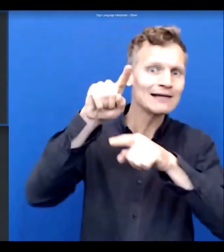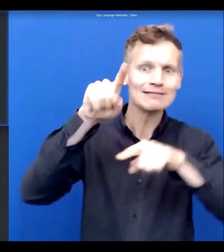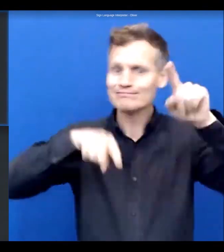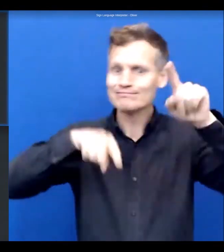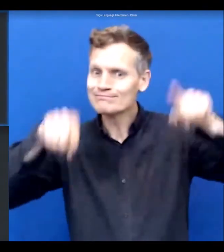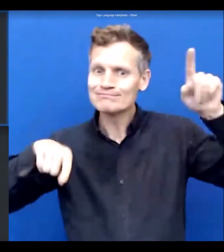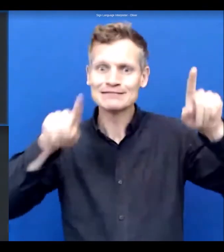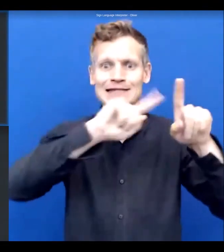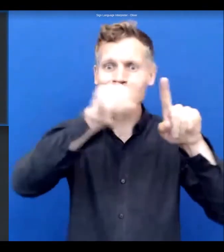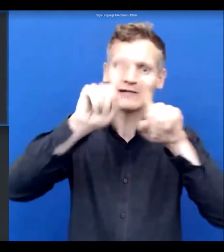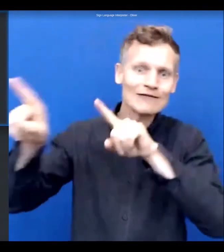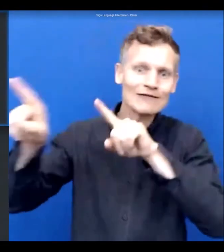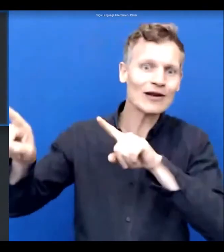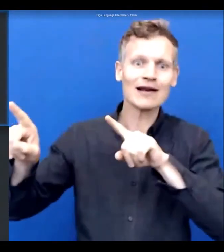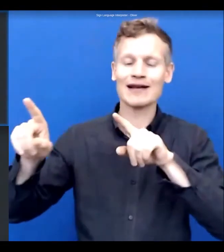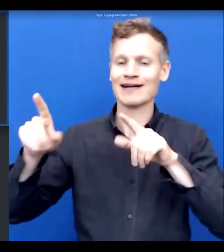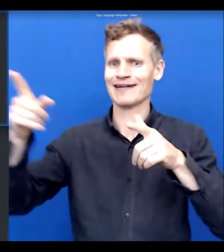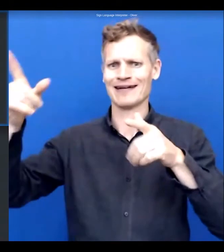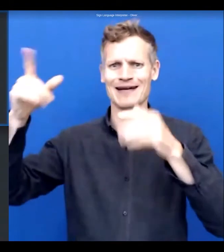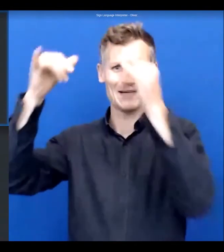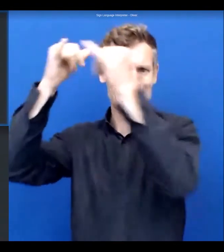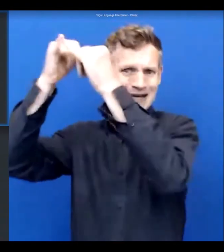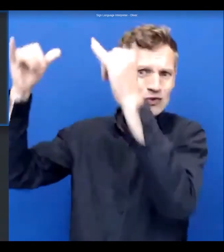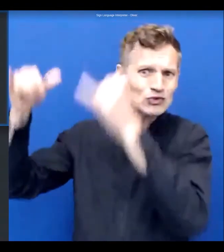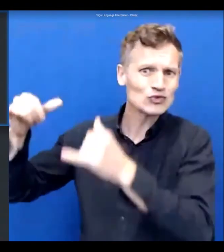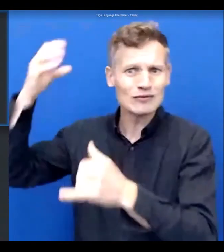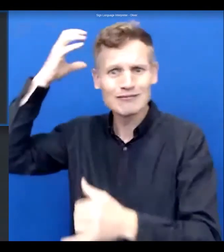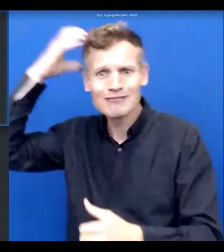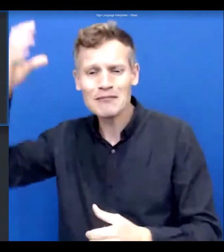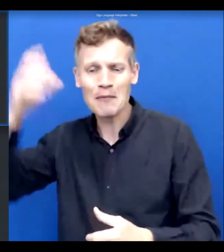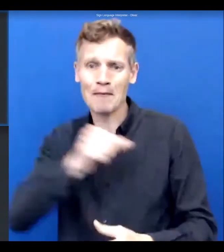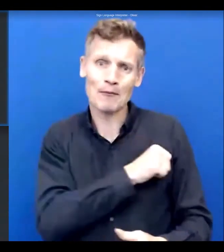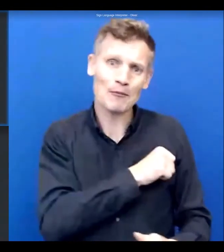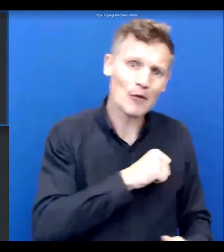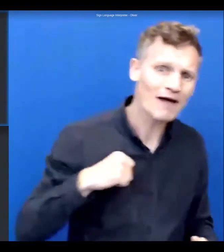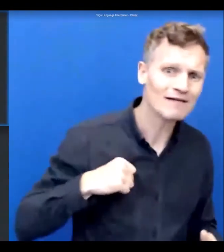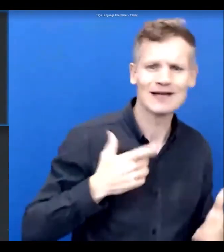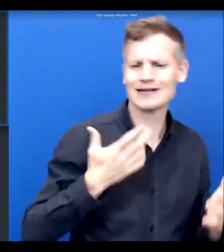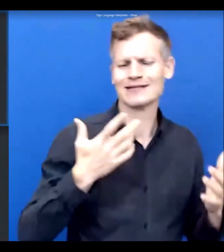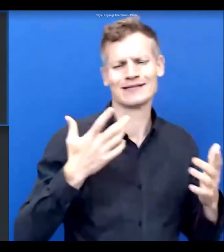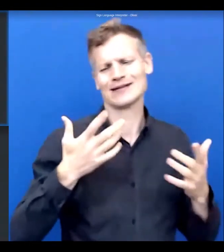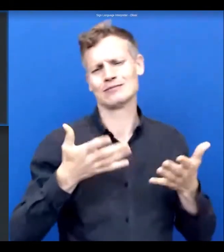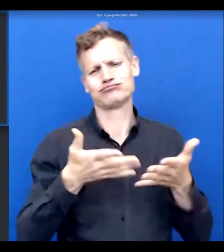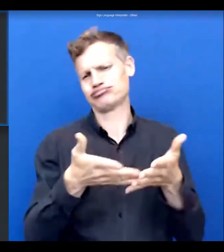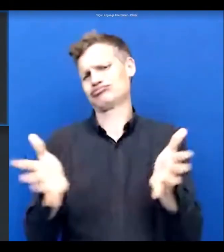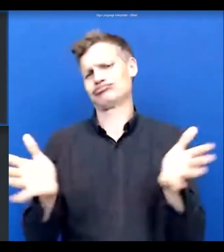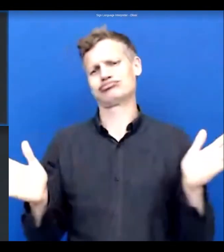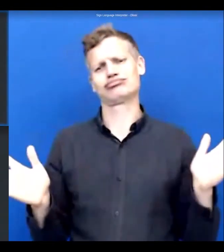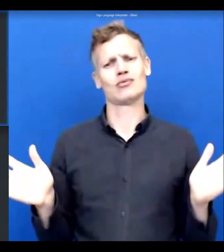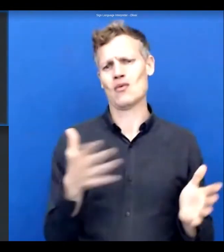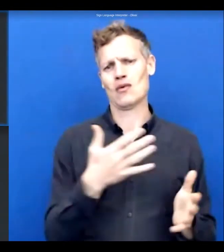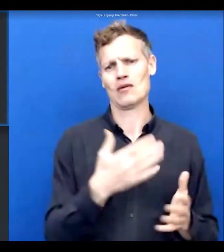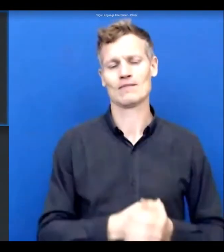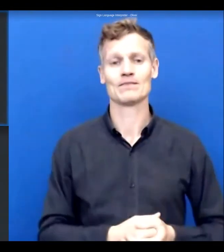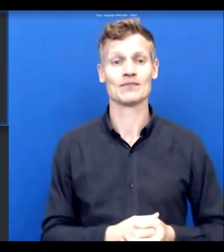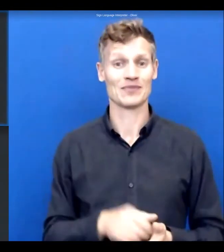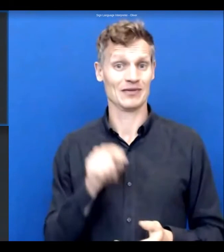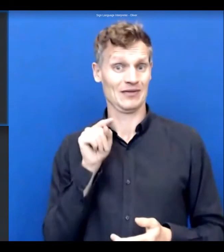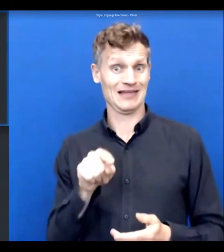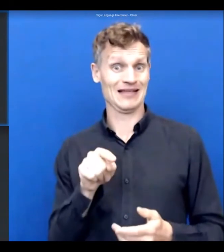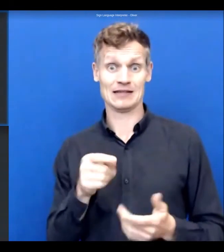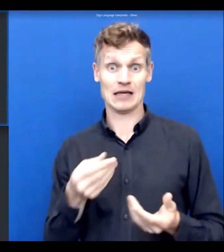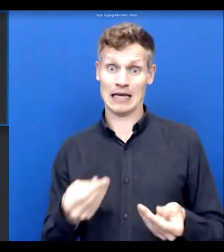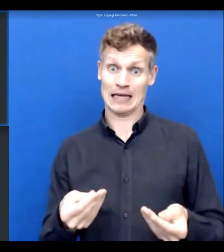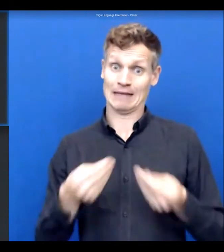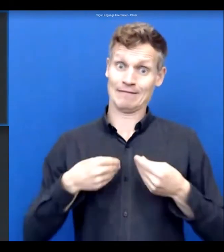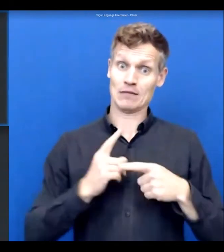from public institutions to private operators and so on. I think that these aspects give us the possibility to work